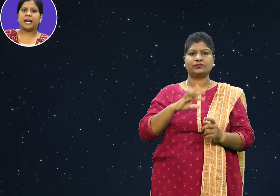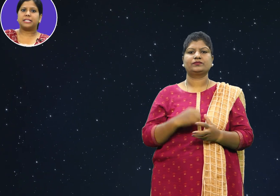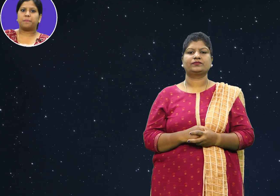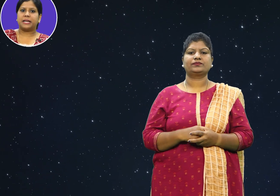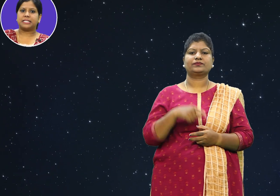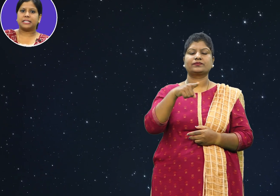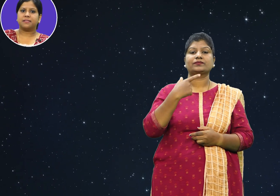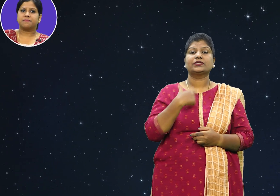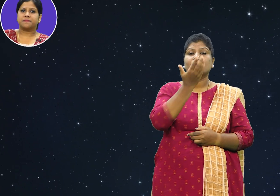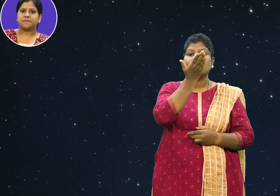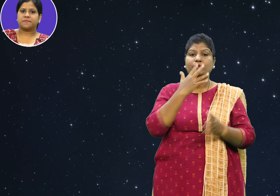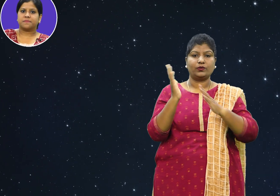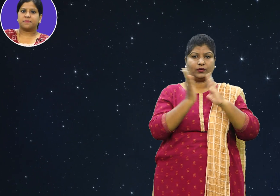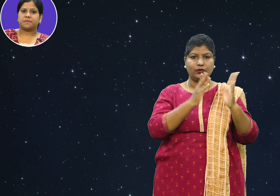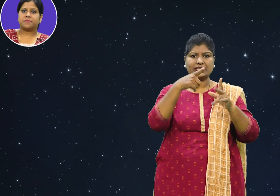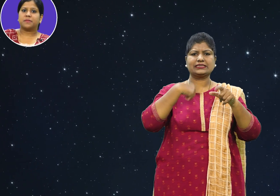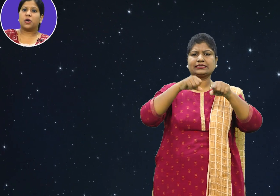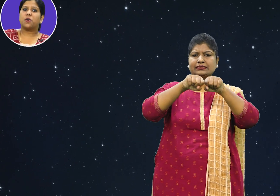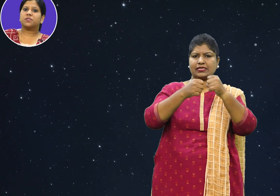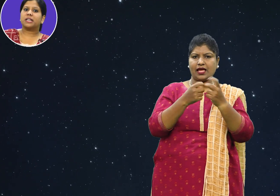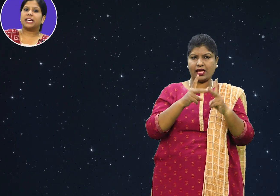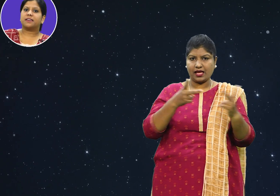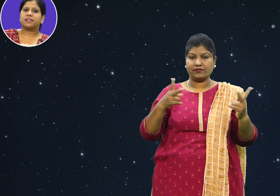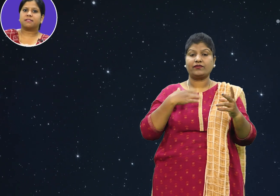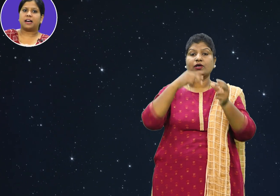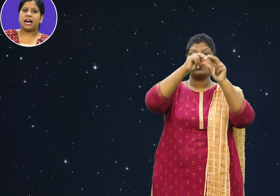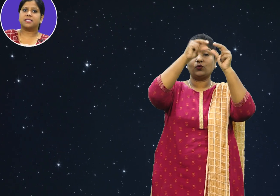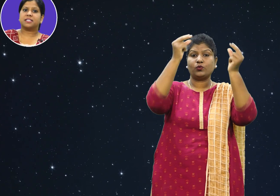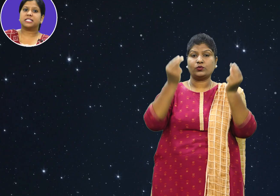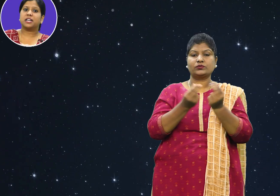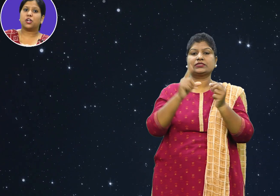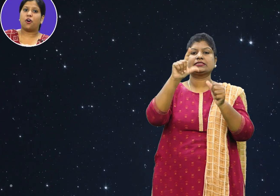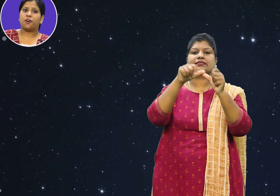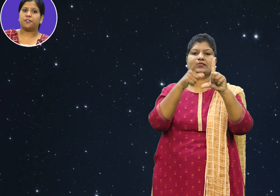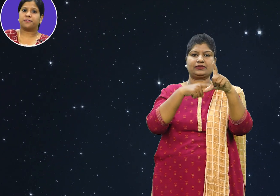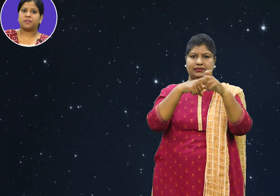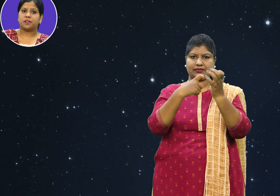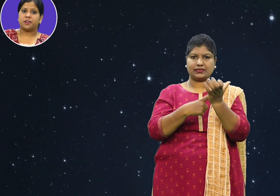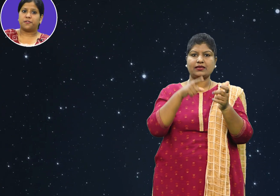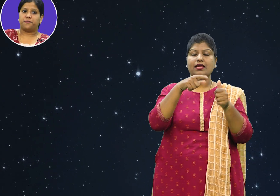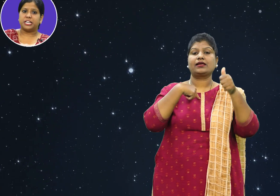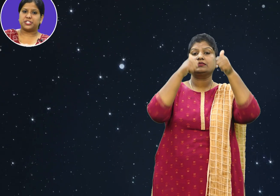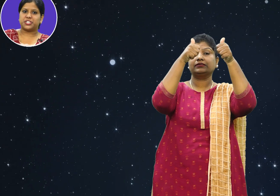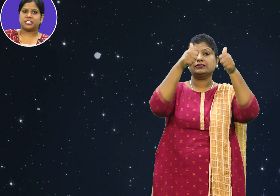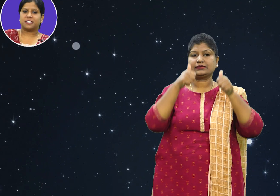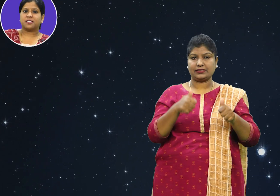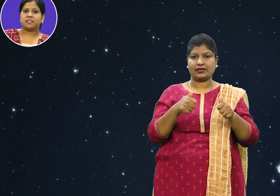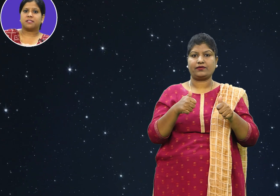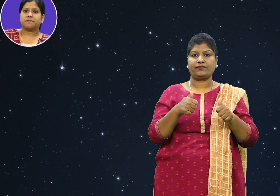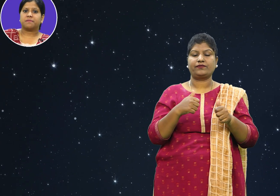air by depleting the ozone layer, as a result of